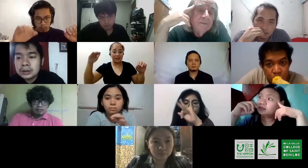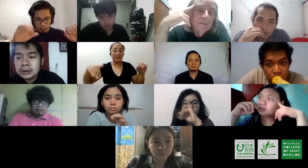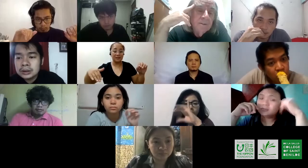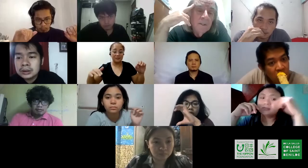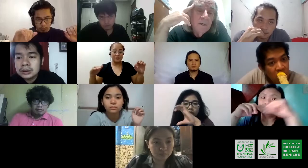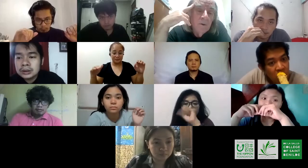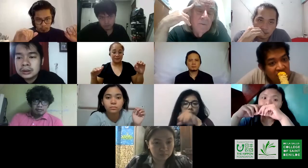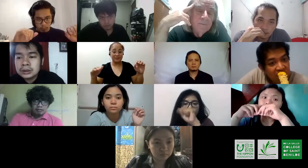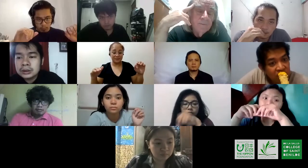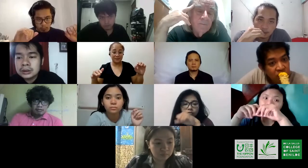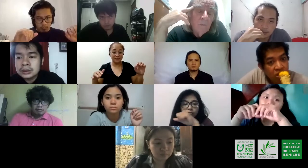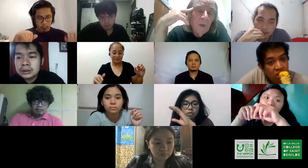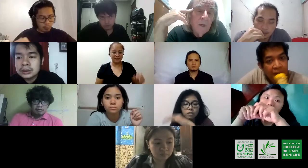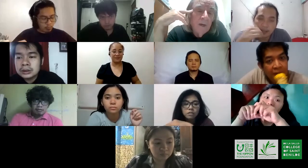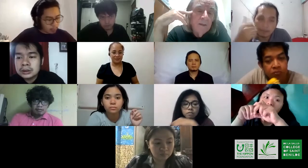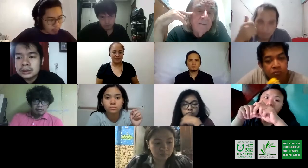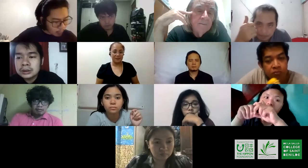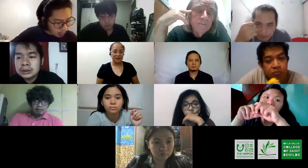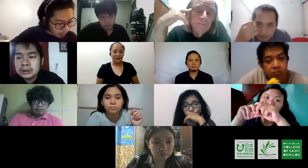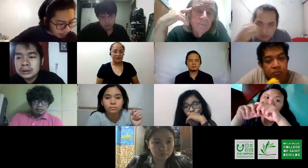Okay, so